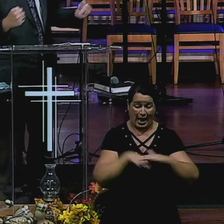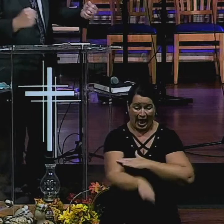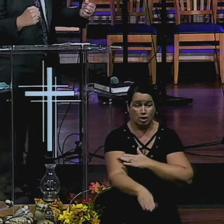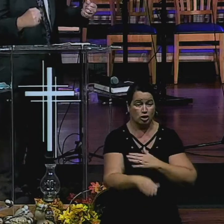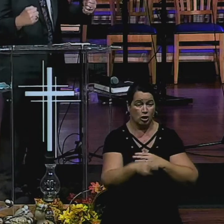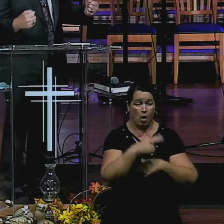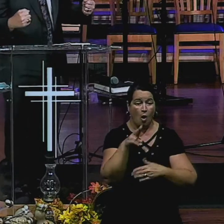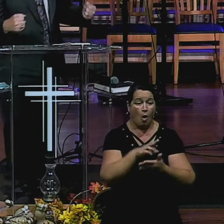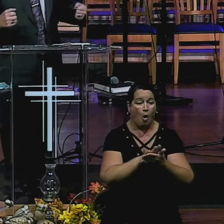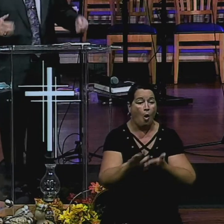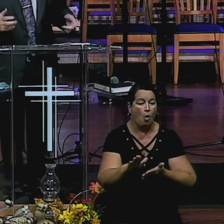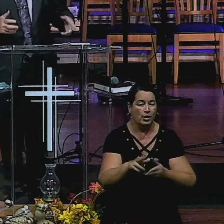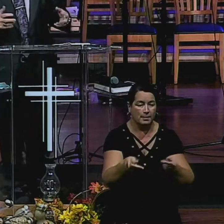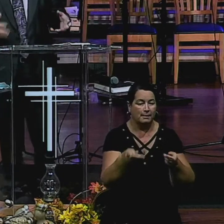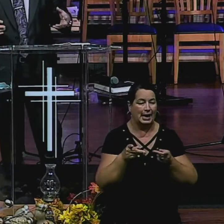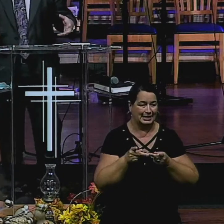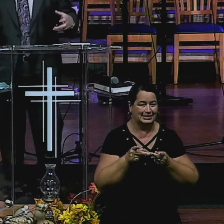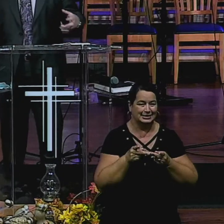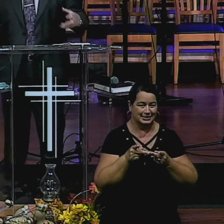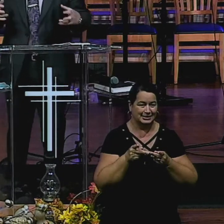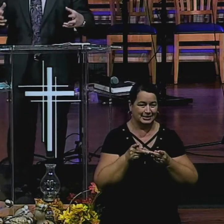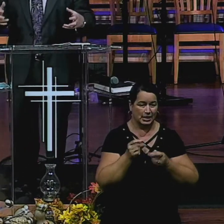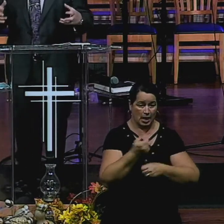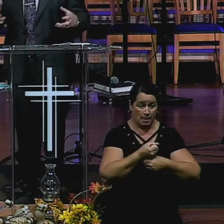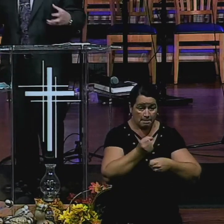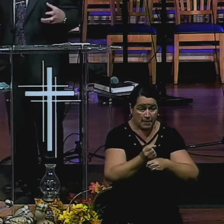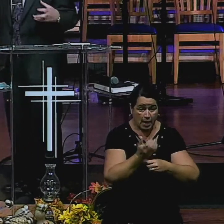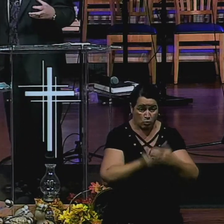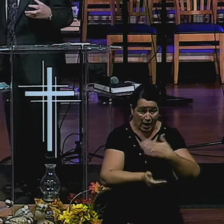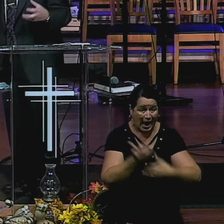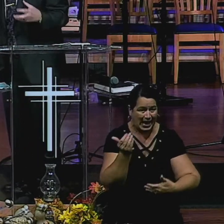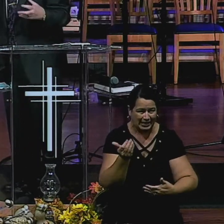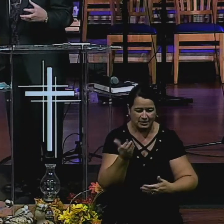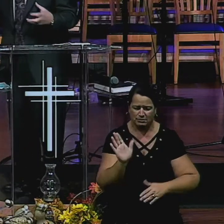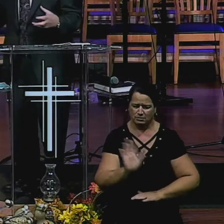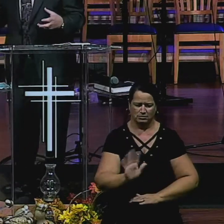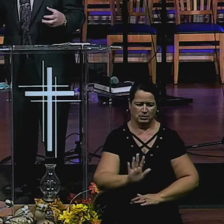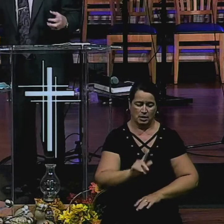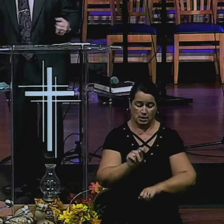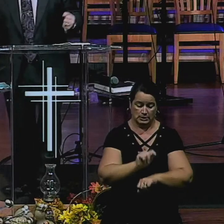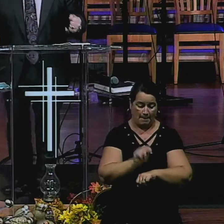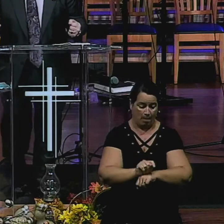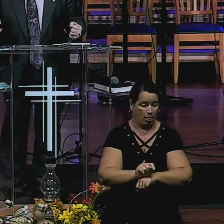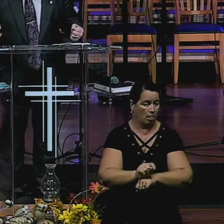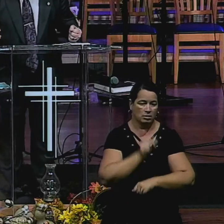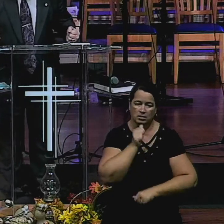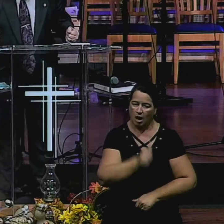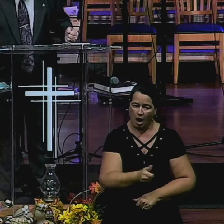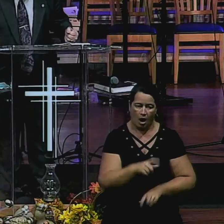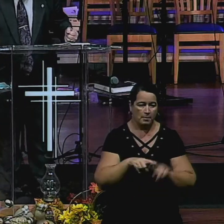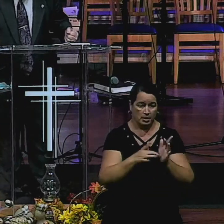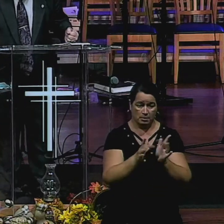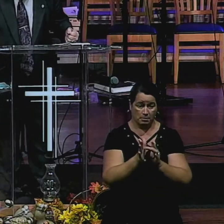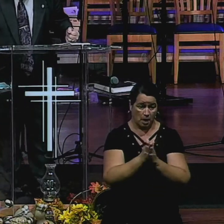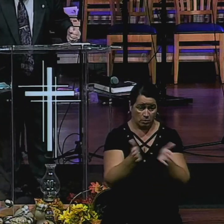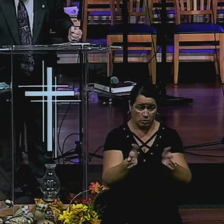enter the holy of holies in the tabernacle or in the temple. The Bible says